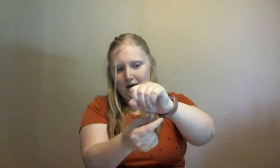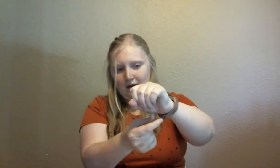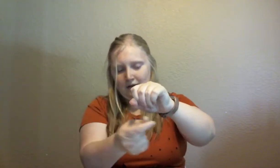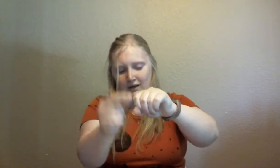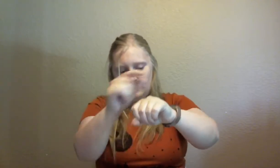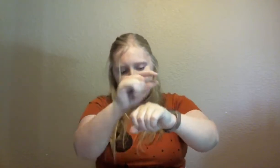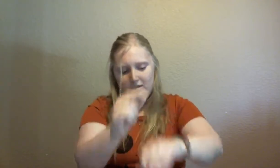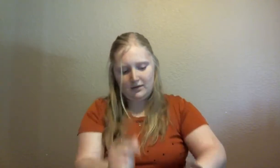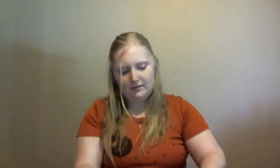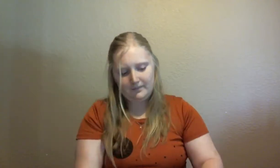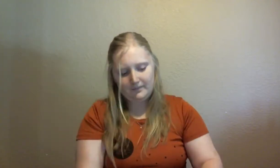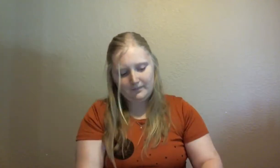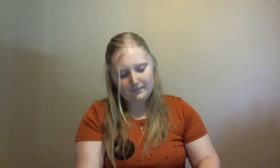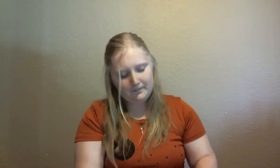around the earth.